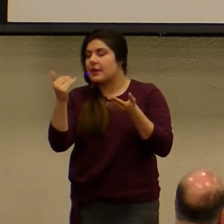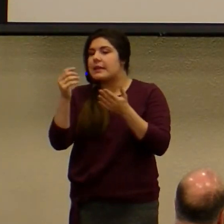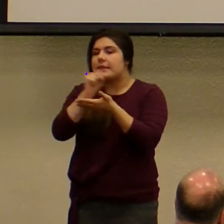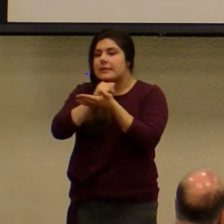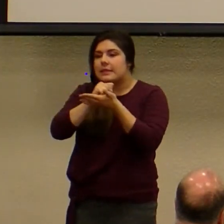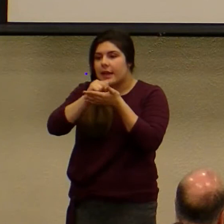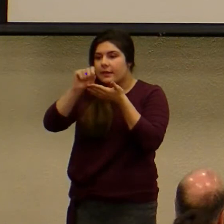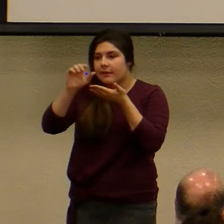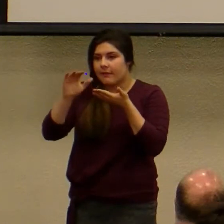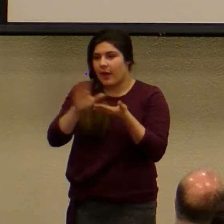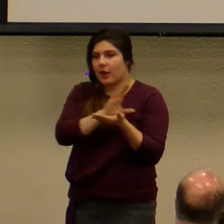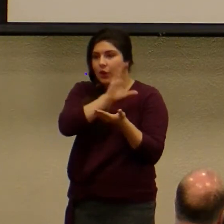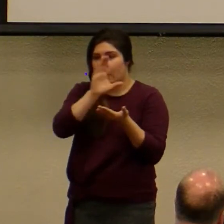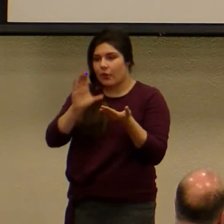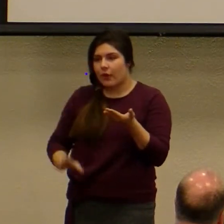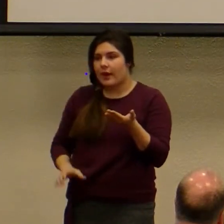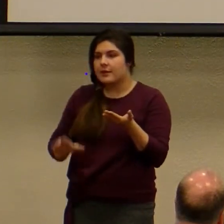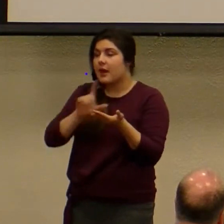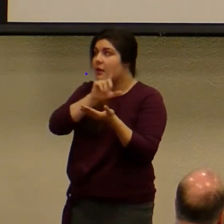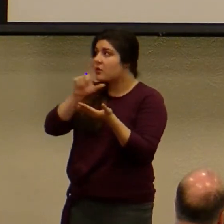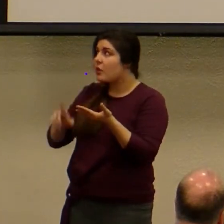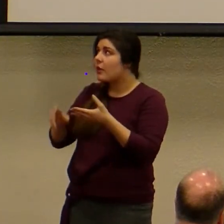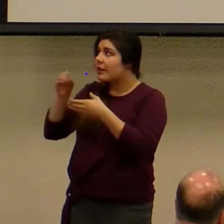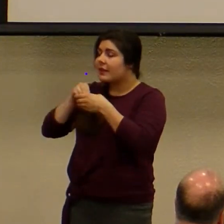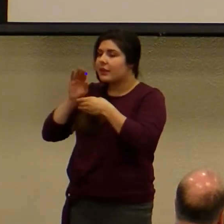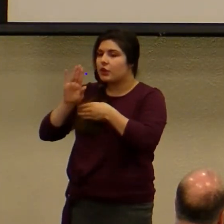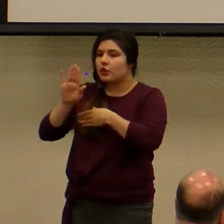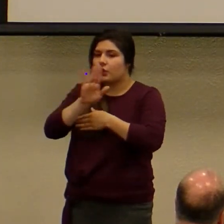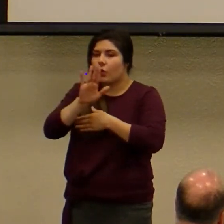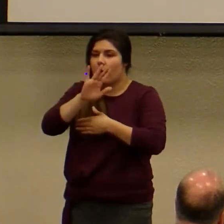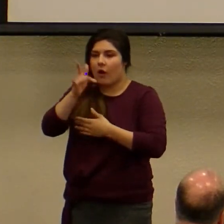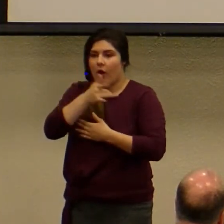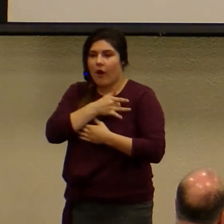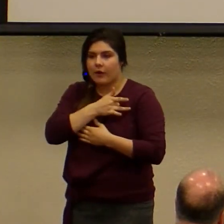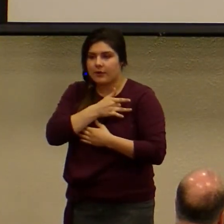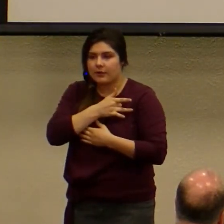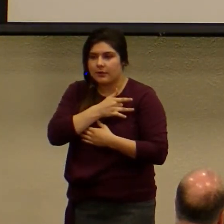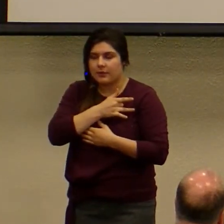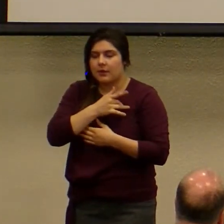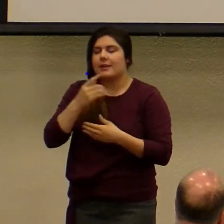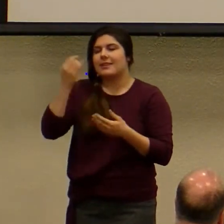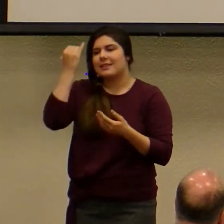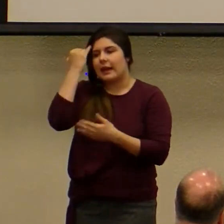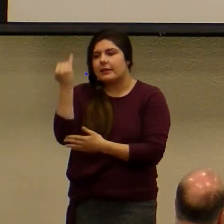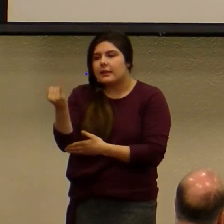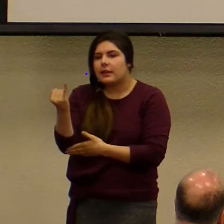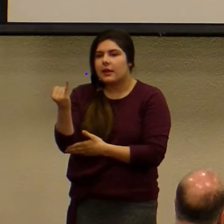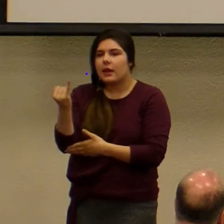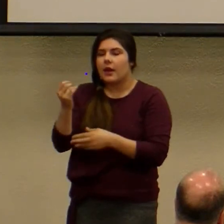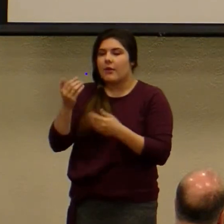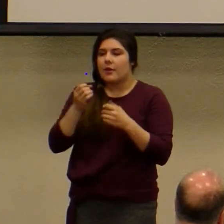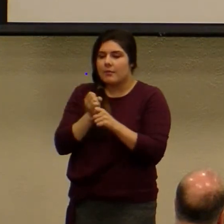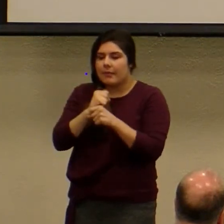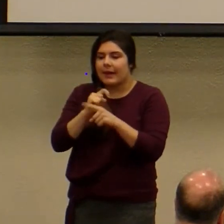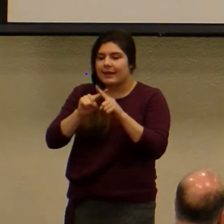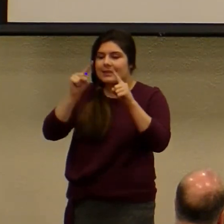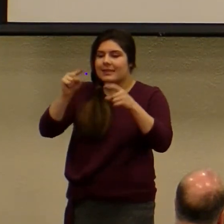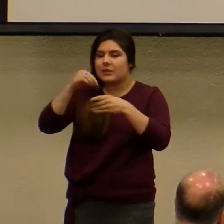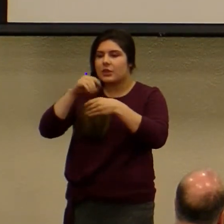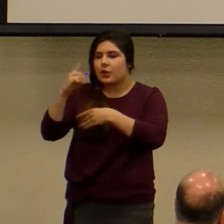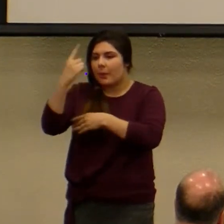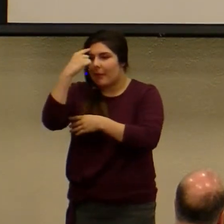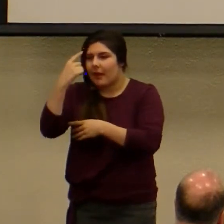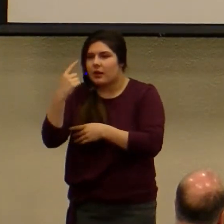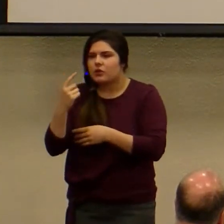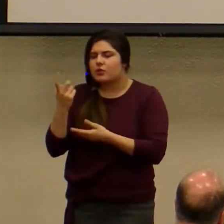Christ as Lord in your hearts. Let's work on that for just a minute. This notion of distinction in your mind ought to grab you